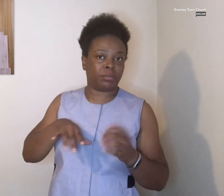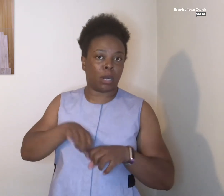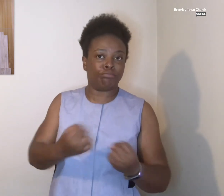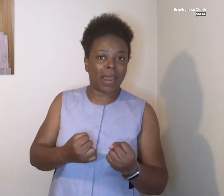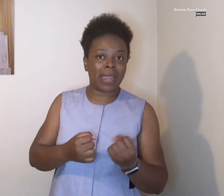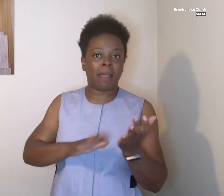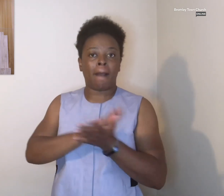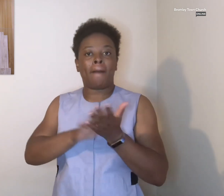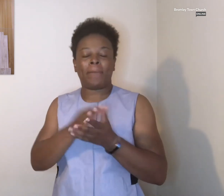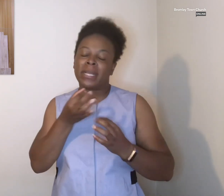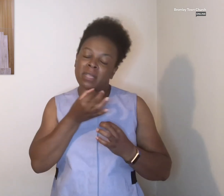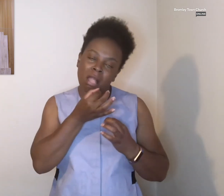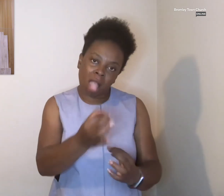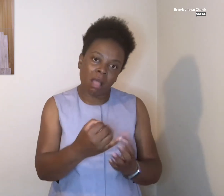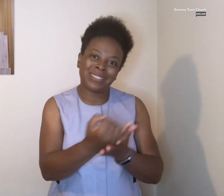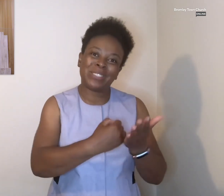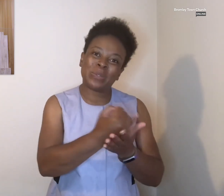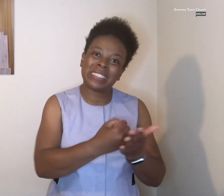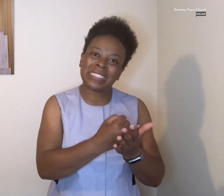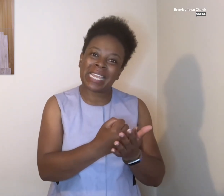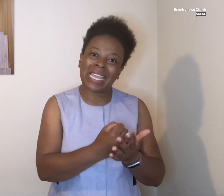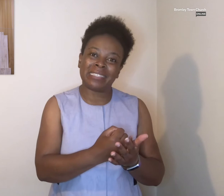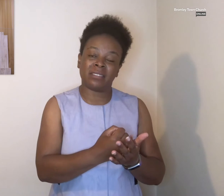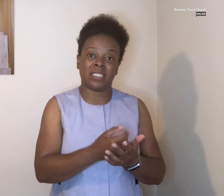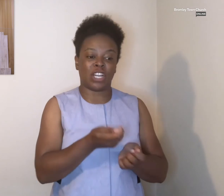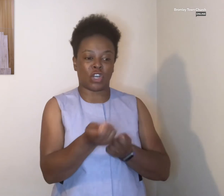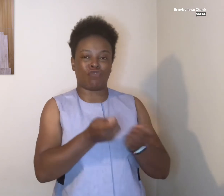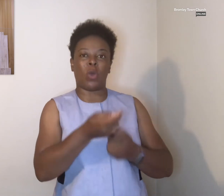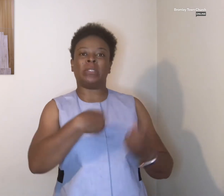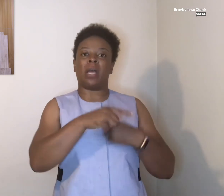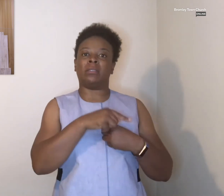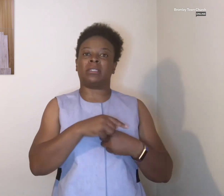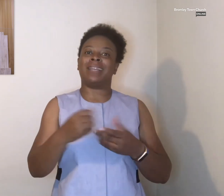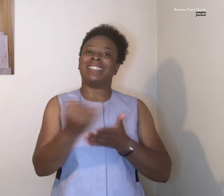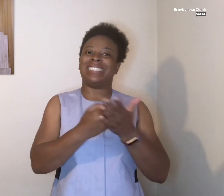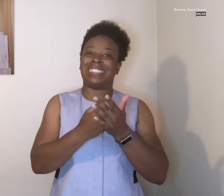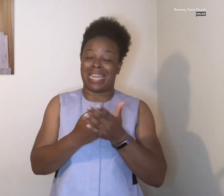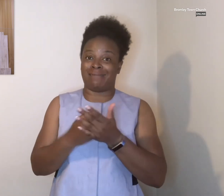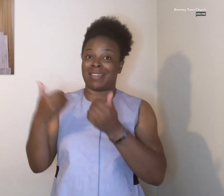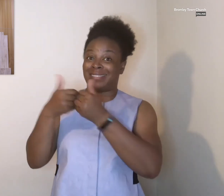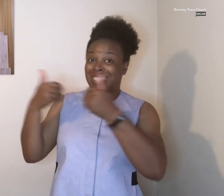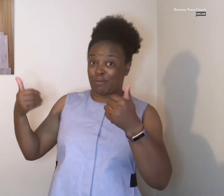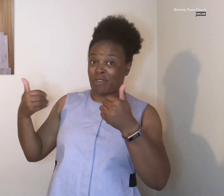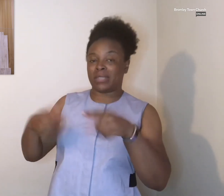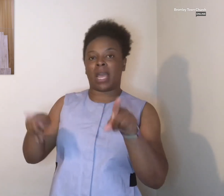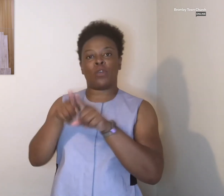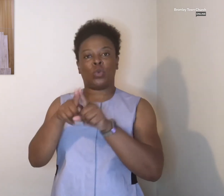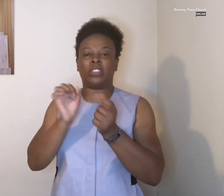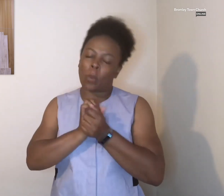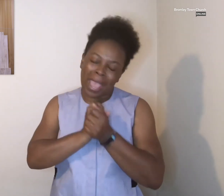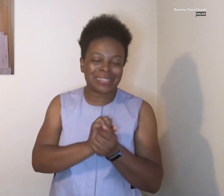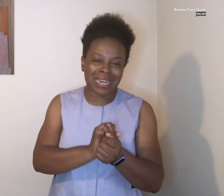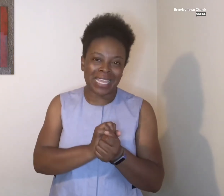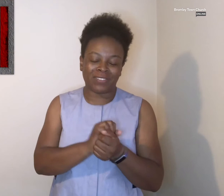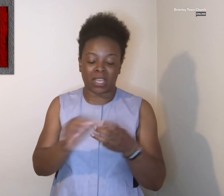us to carry out its desire. Sin separates, sin enslaves. And